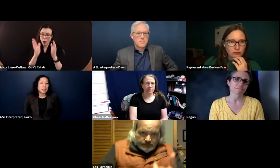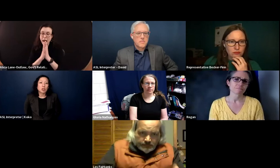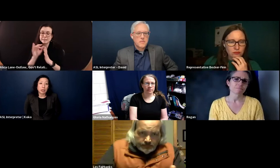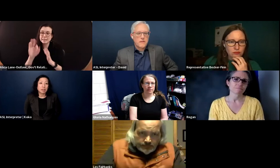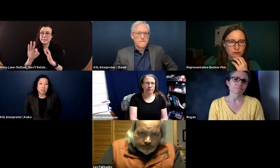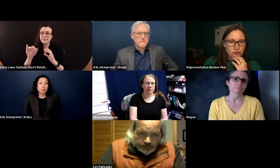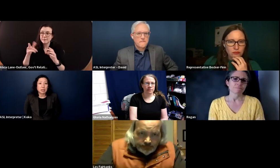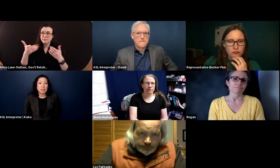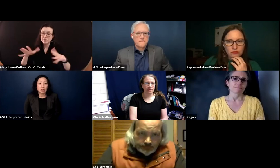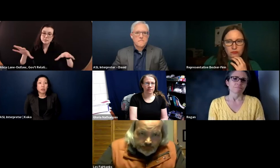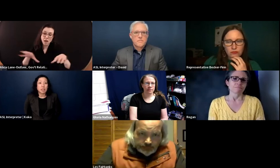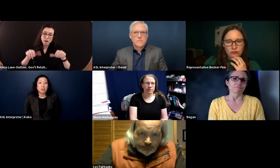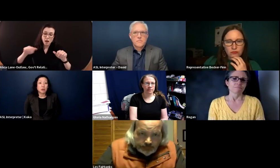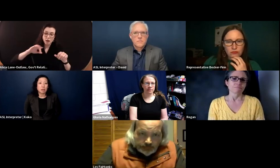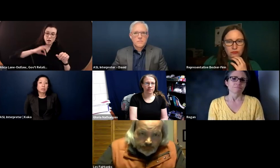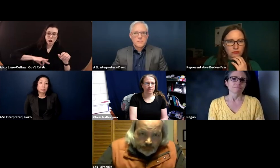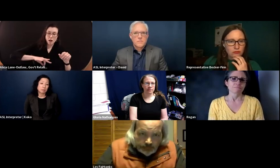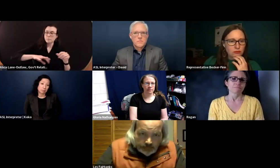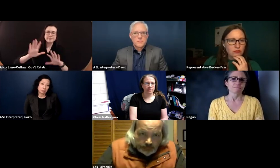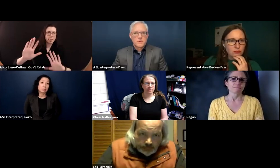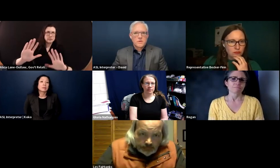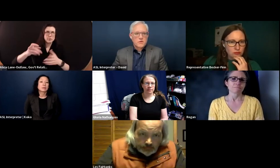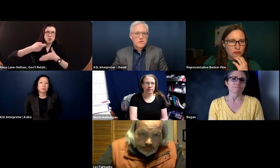What would be the good of this bill in greater Minnesota?